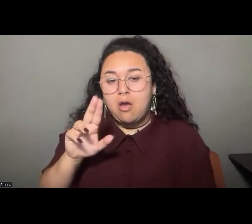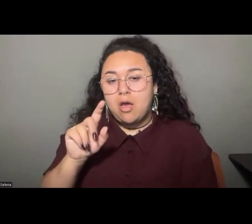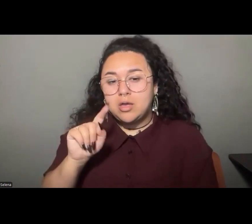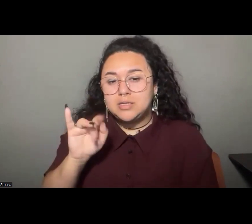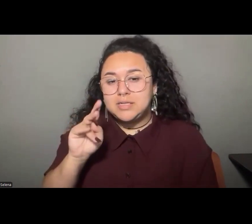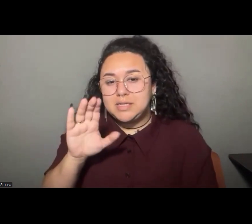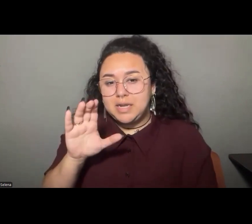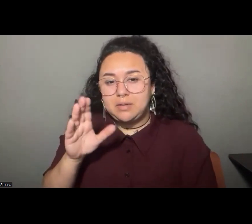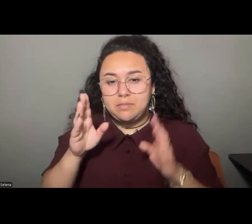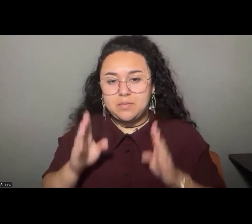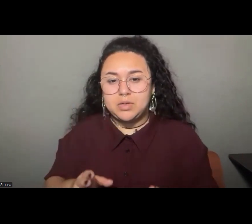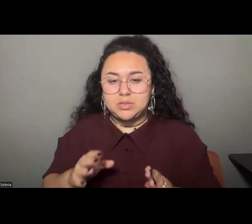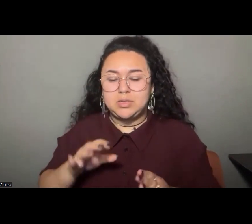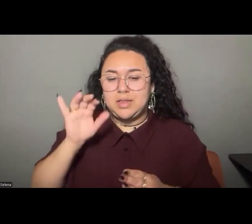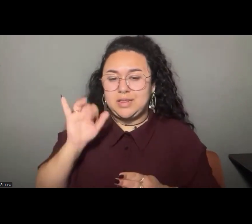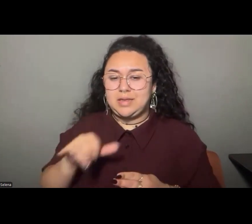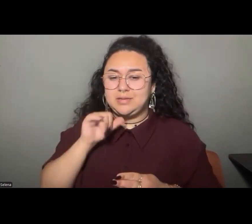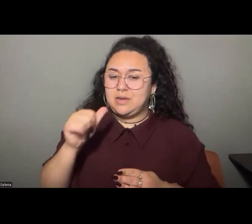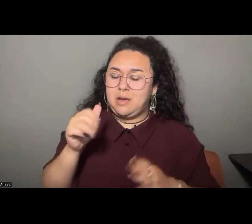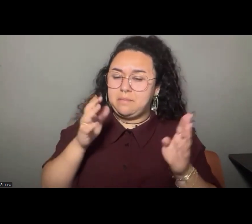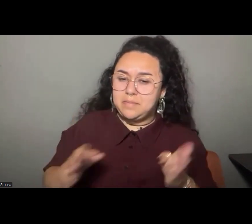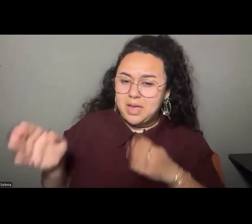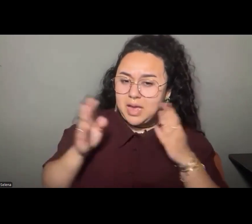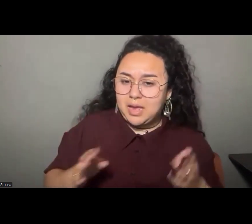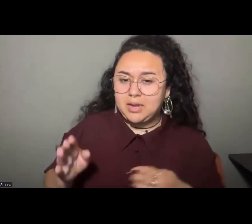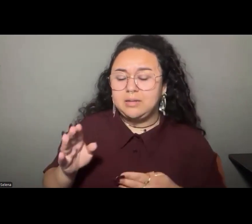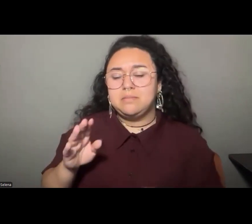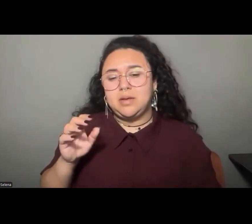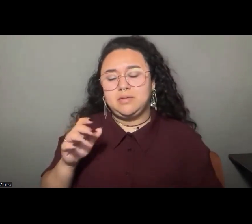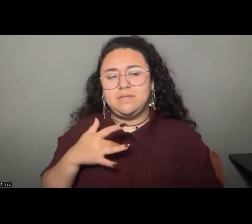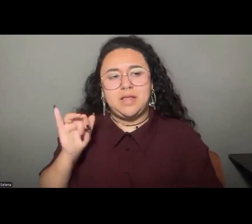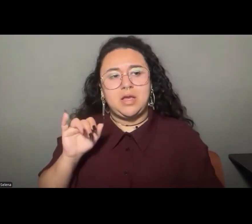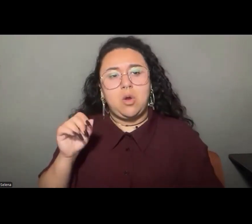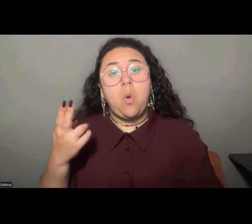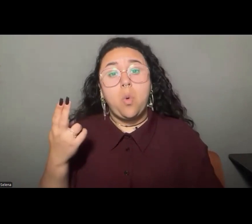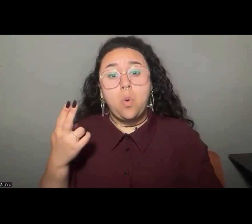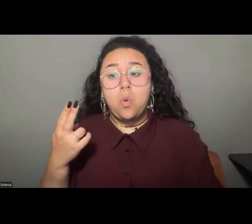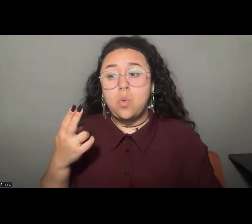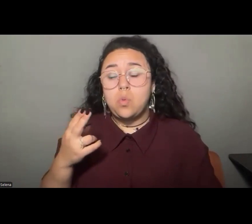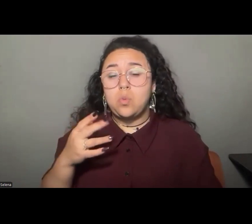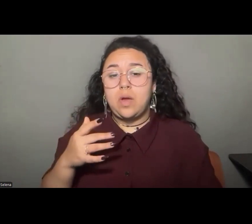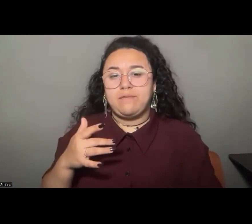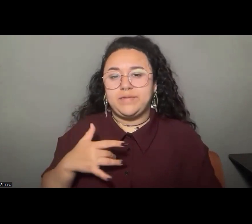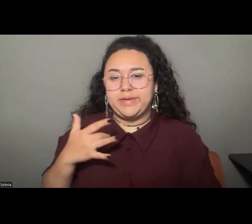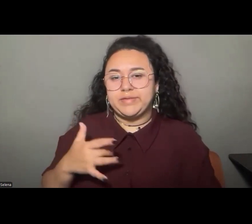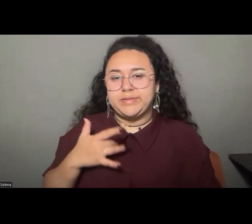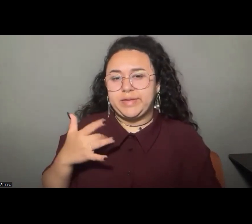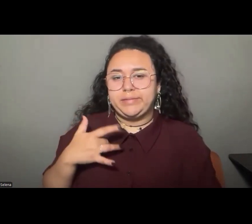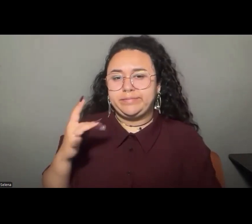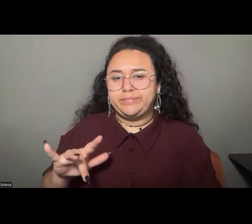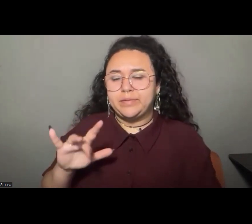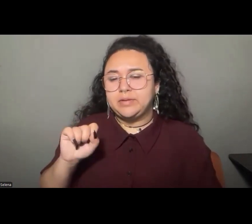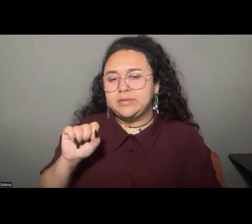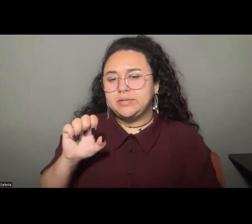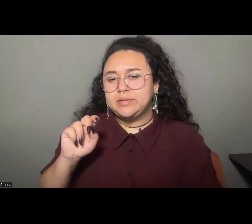this wasn't planned, but I was like, oh, there's a sensory room inside the space where you could go to with